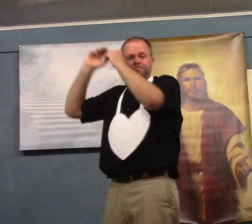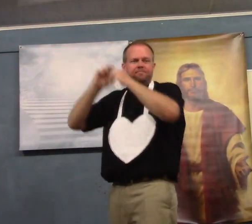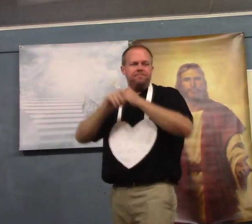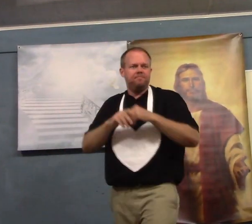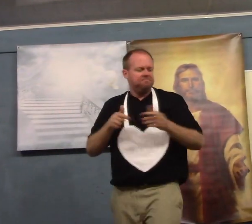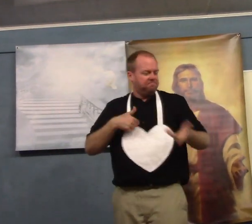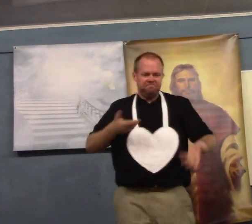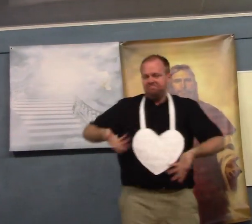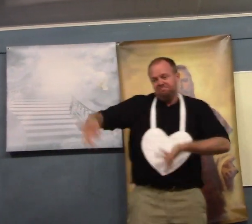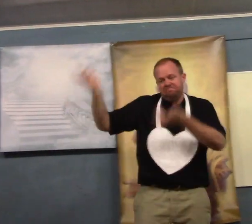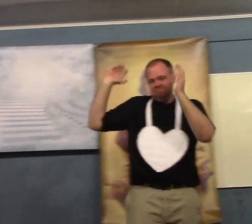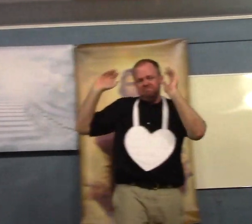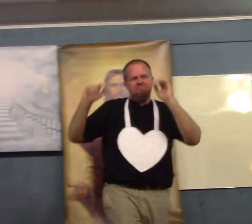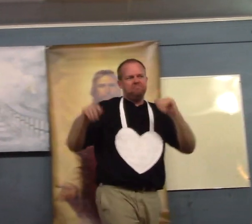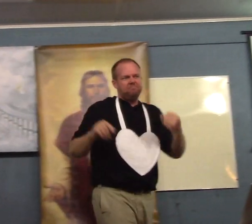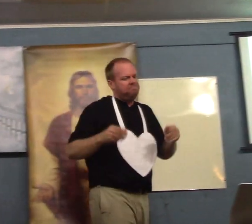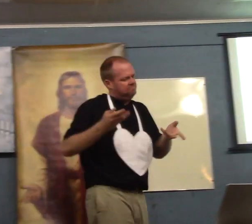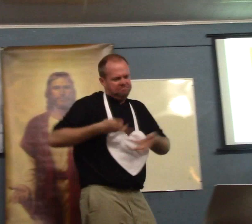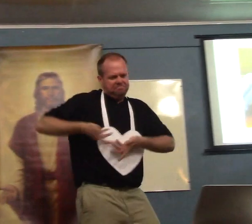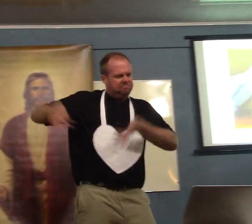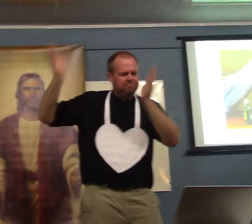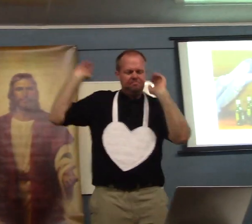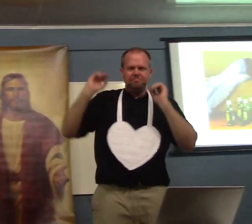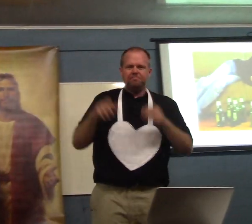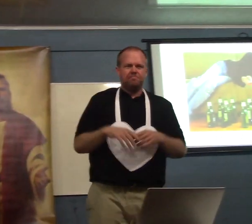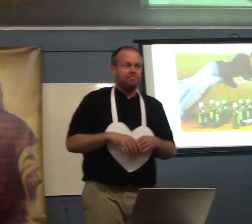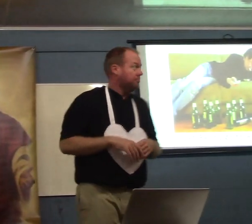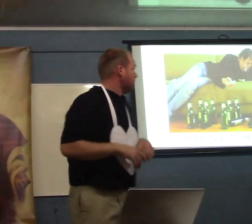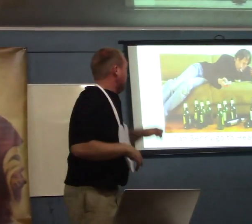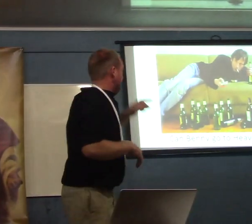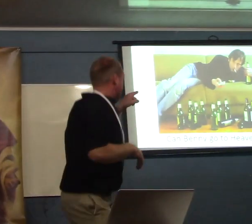Wear the black part is, I don't care. I don't care. It's okay.